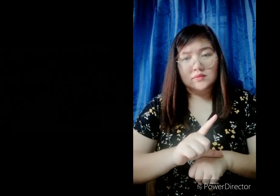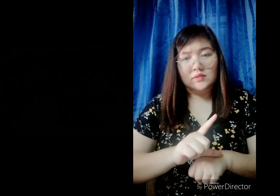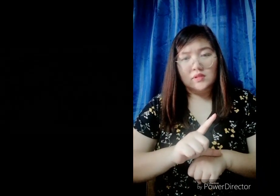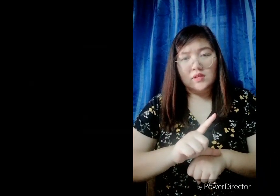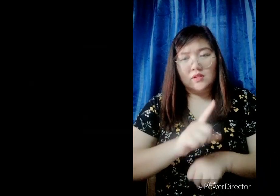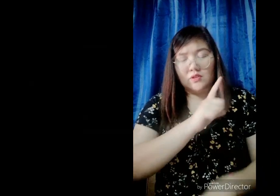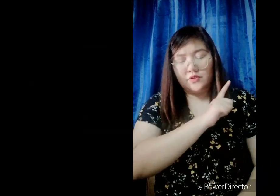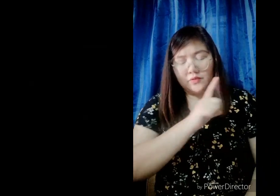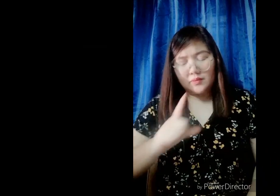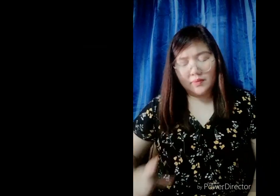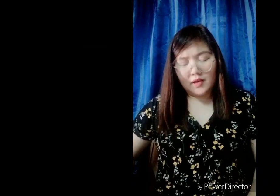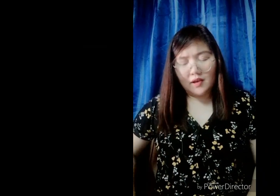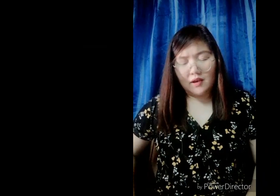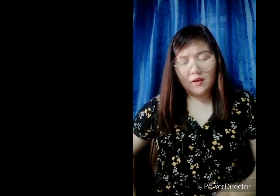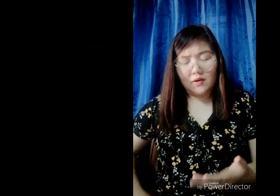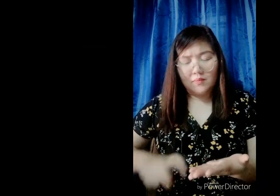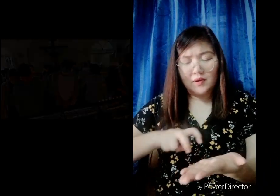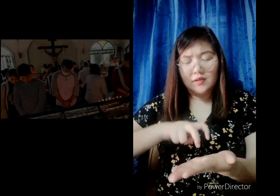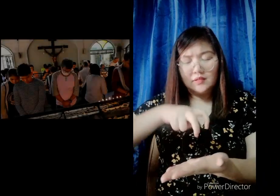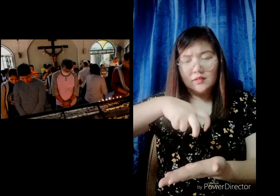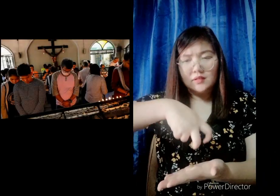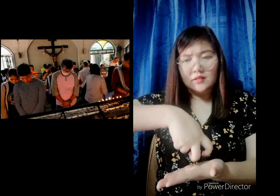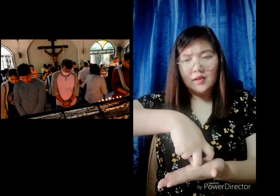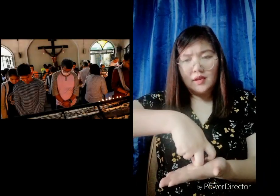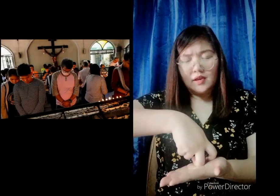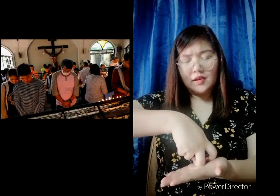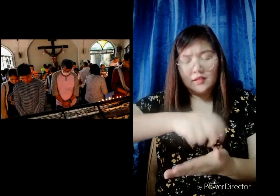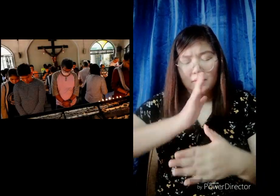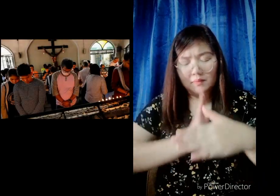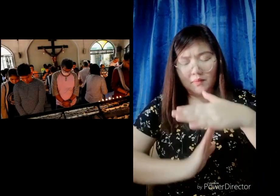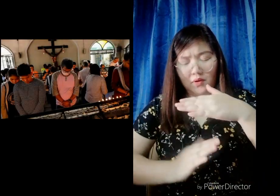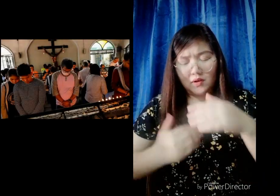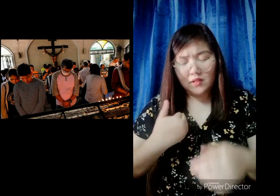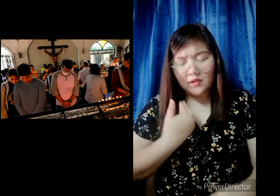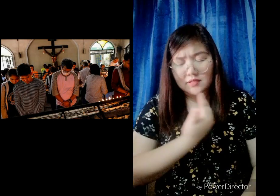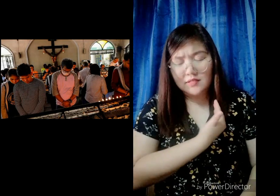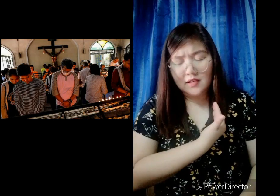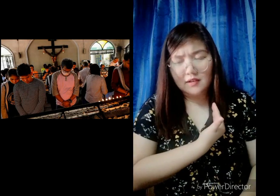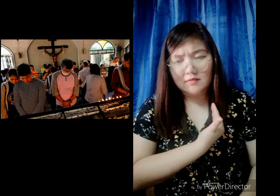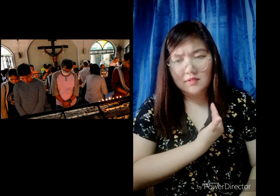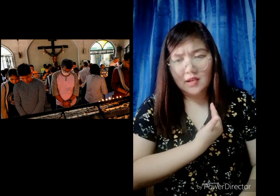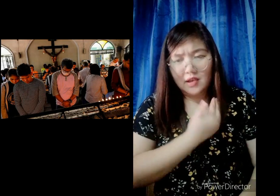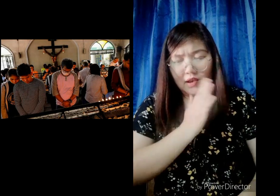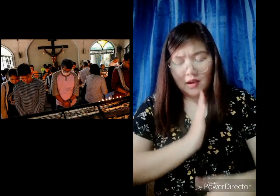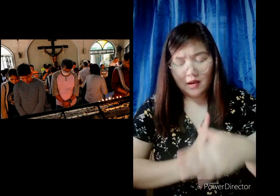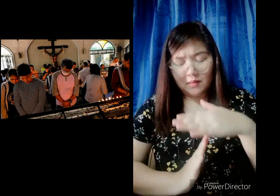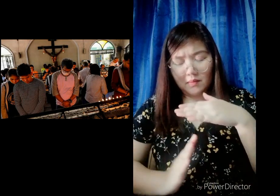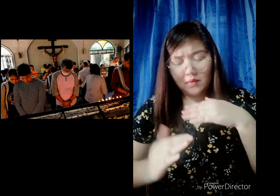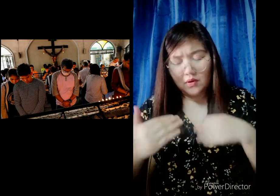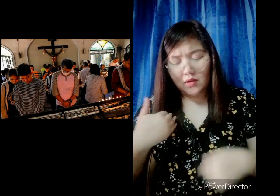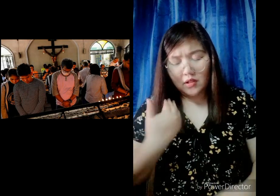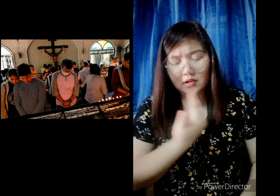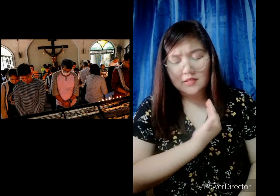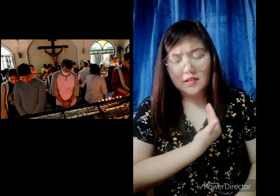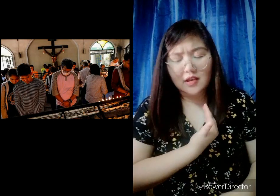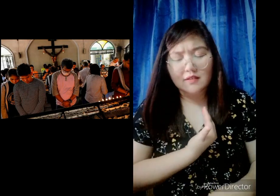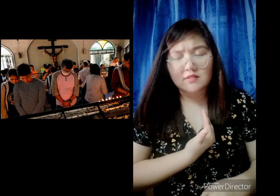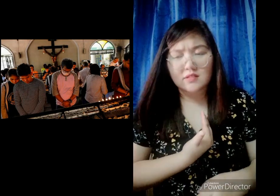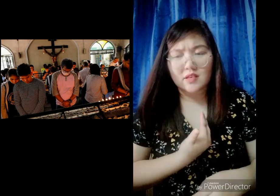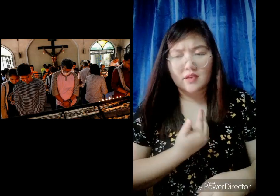Lord, heal our land Lord, humble ourselves Humble ourselves